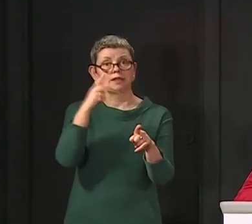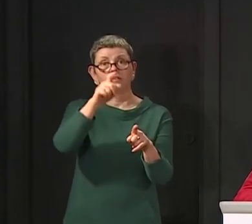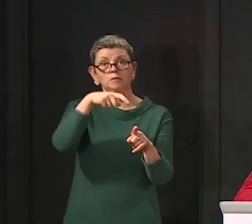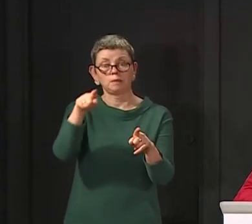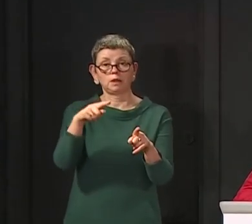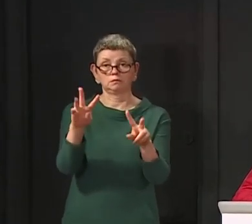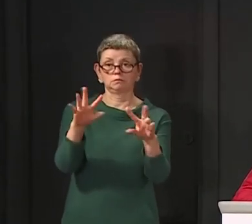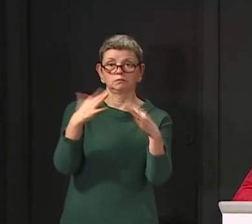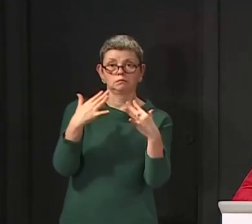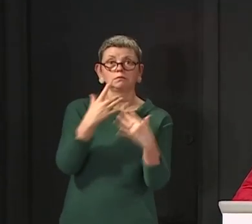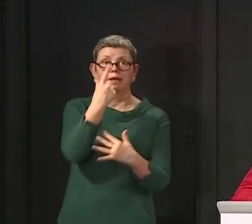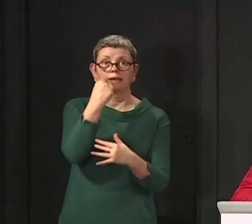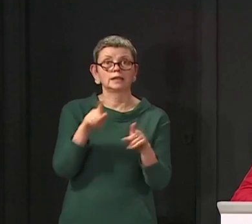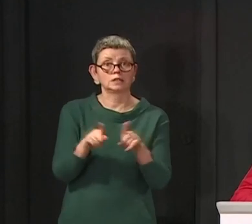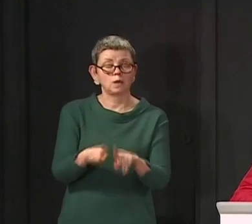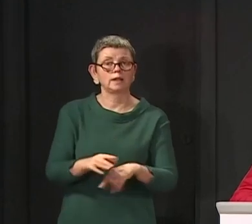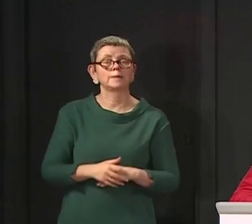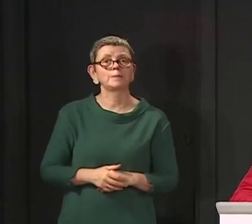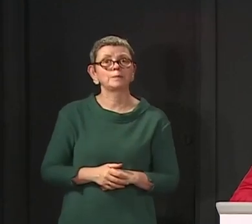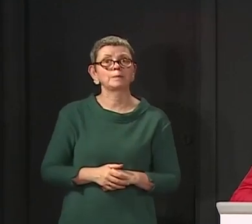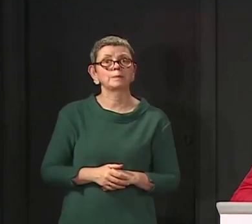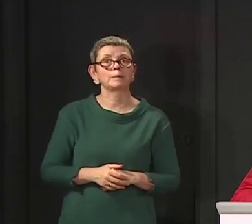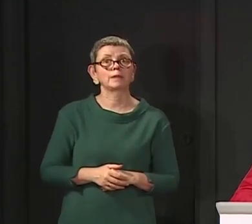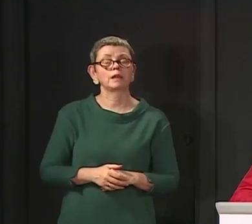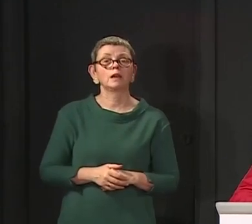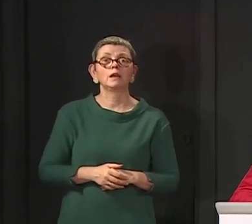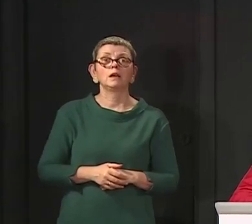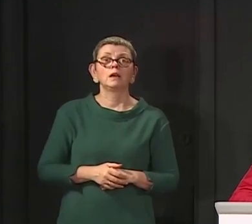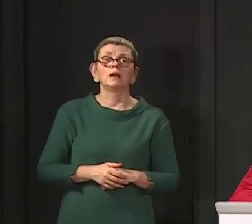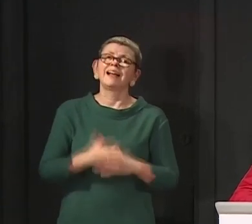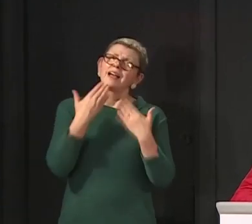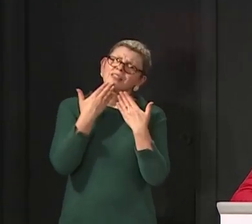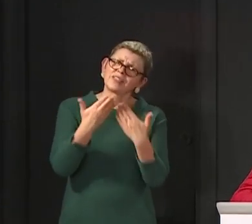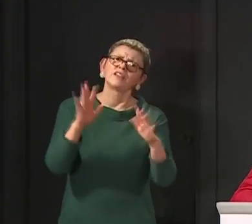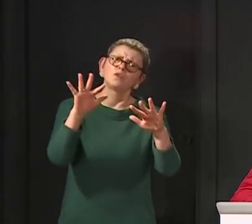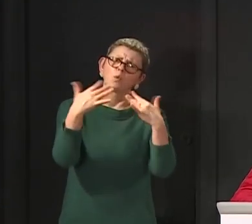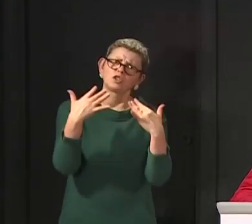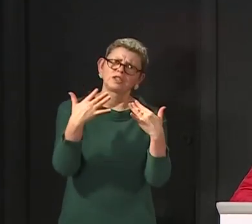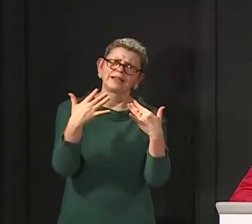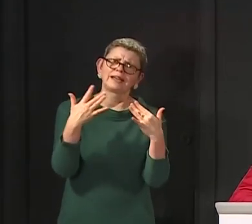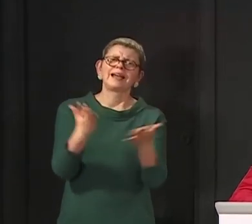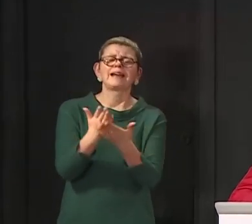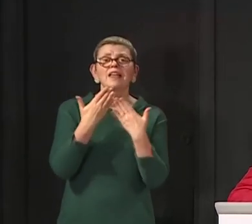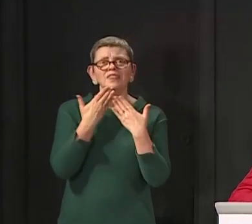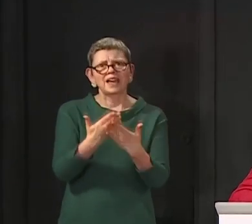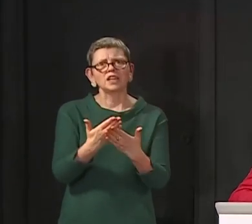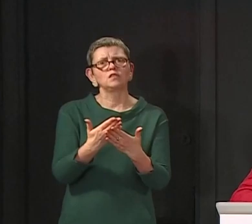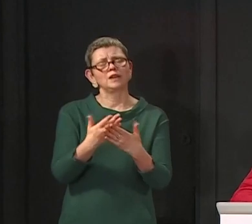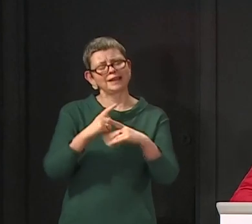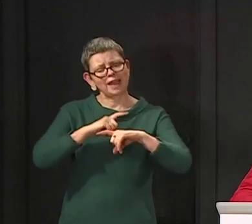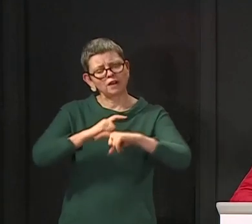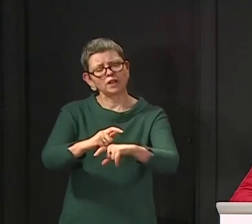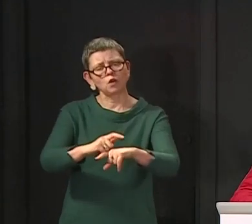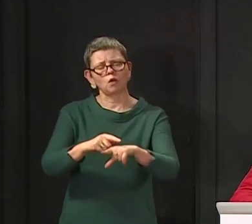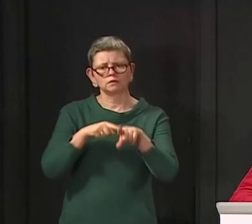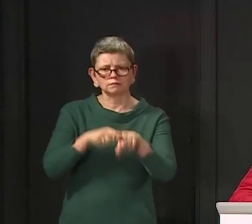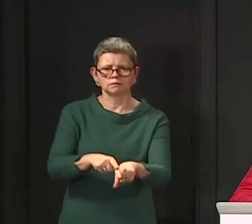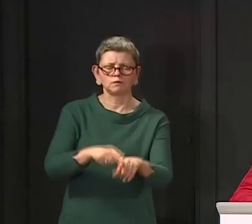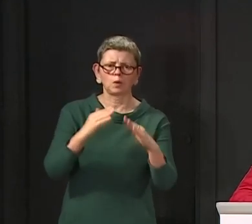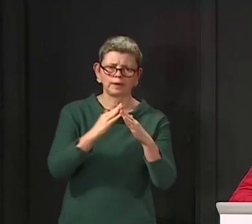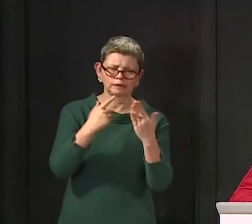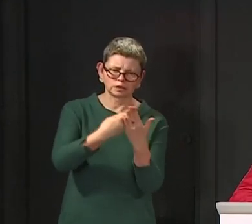to everyone. Can I also thank all of you, not just for joining us today, but for continuing to comply and to help us